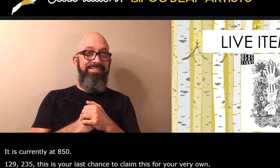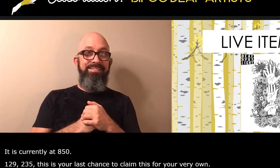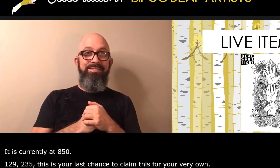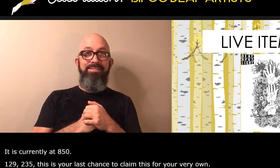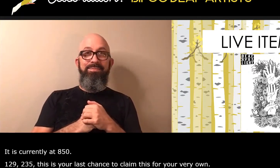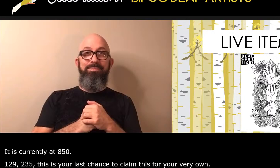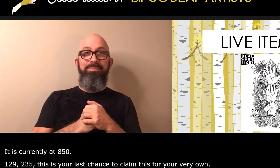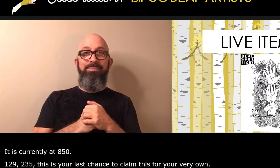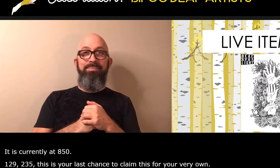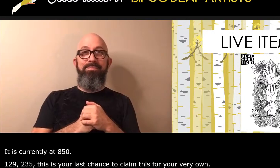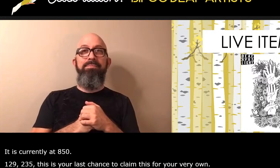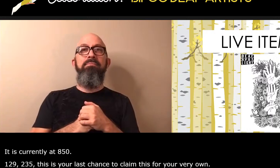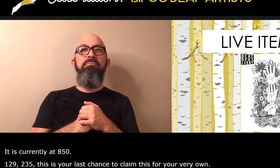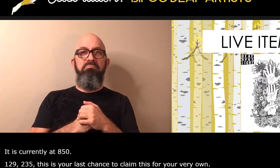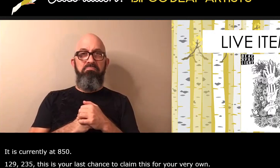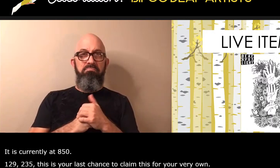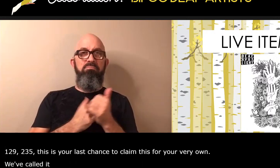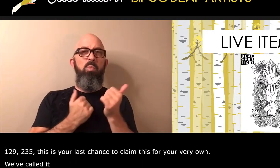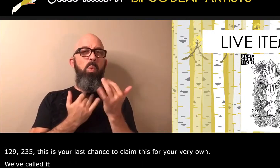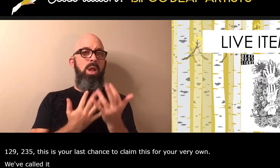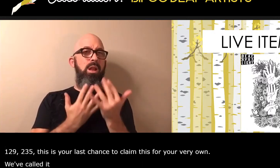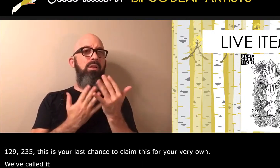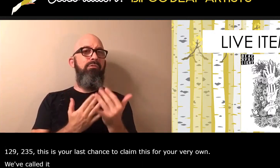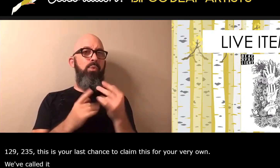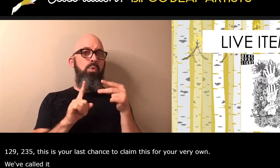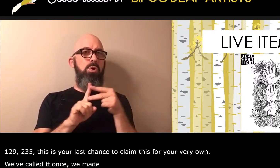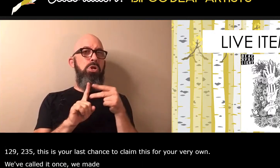We've called it once, we've made the second call,